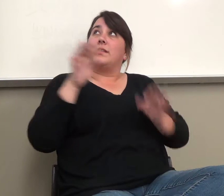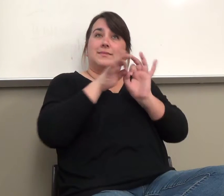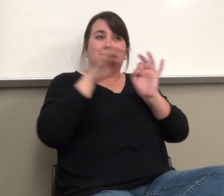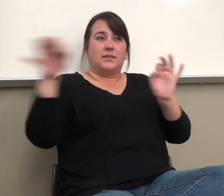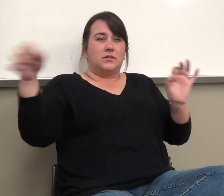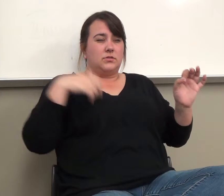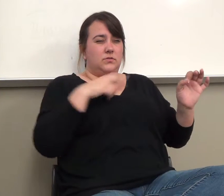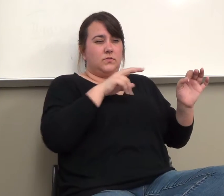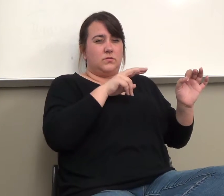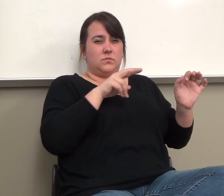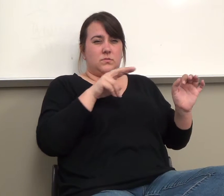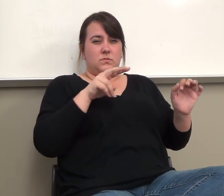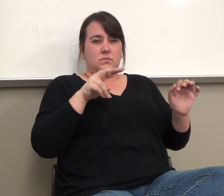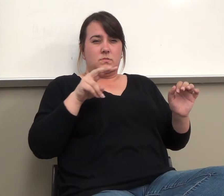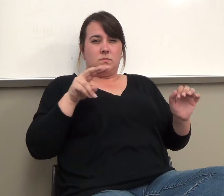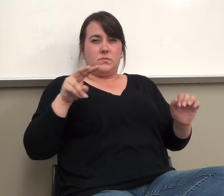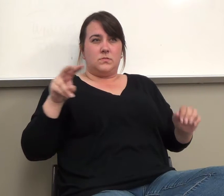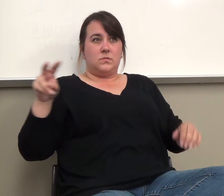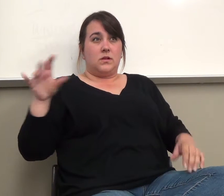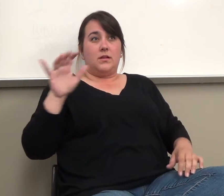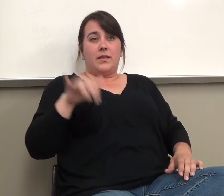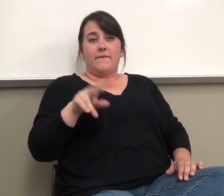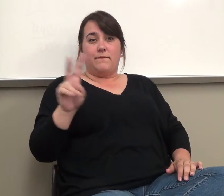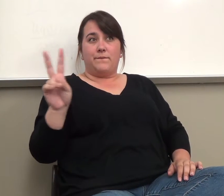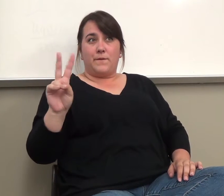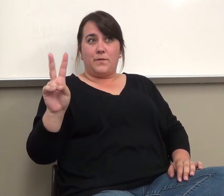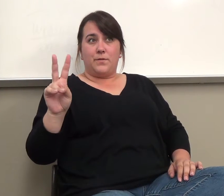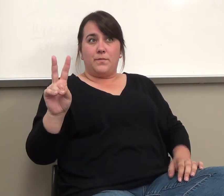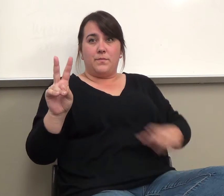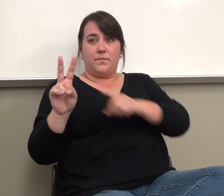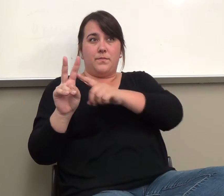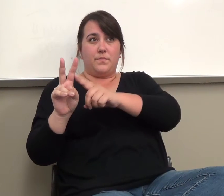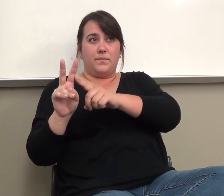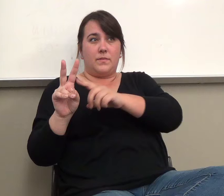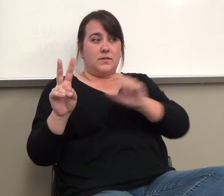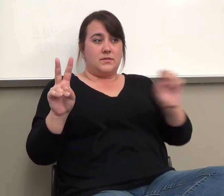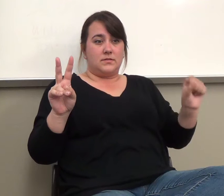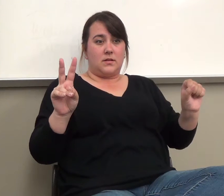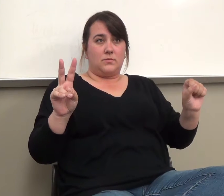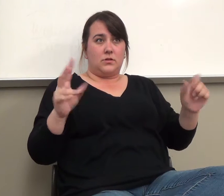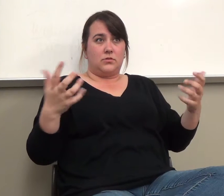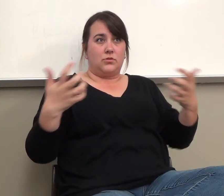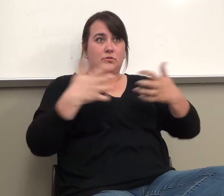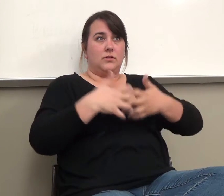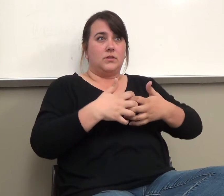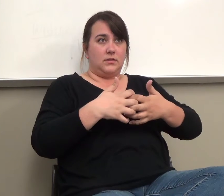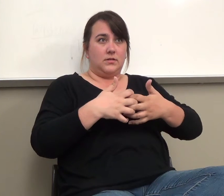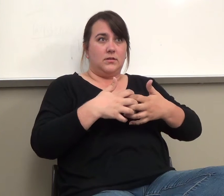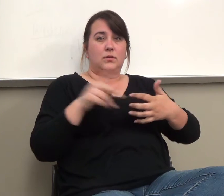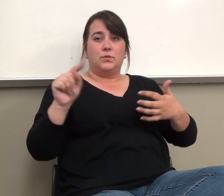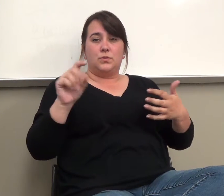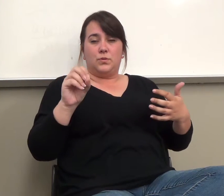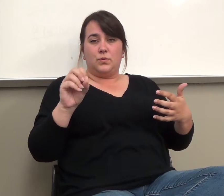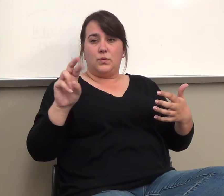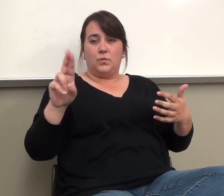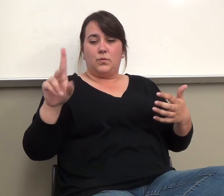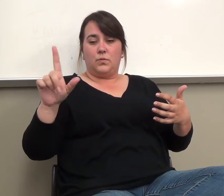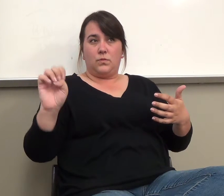thinking here is, does this verb to rule agree with the subject?